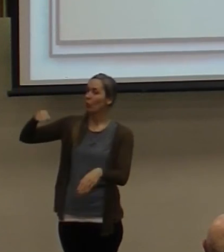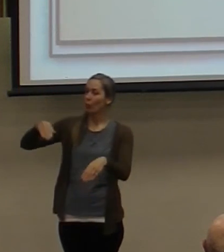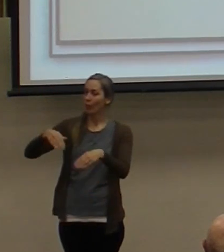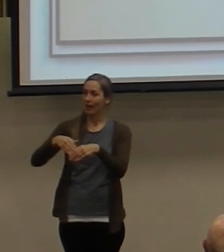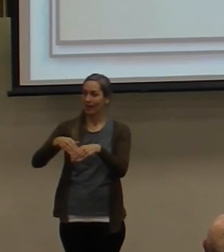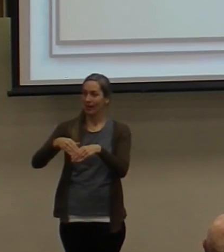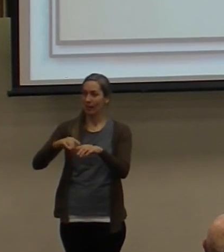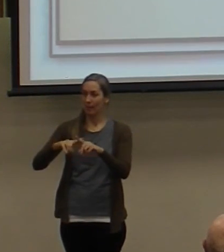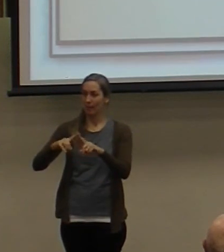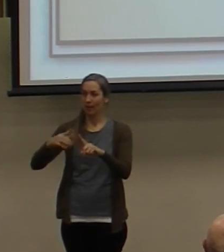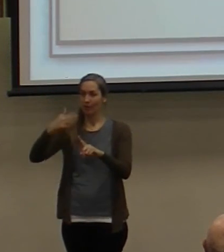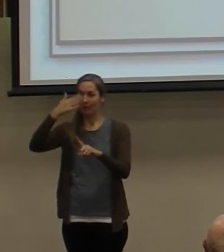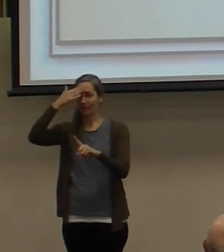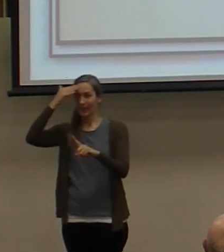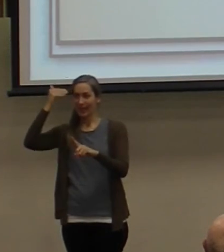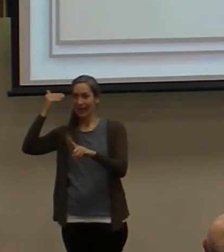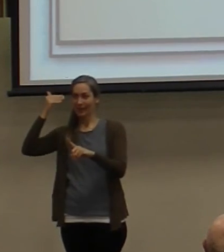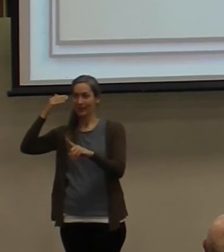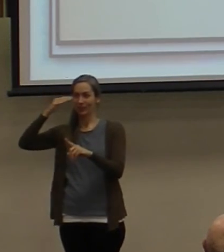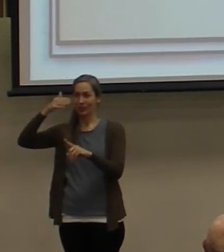Some of us forgot to bring him into the marriage.